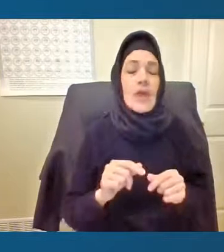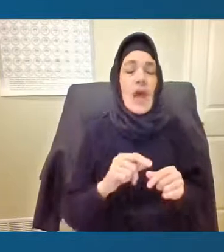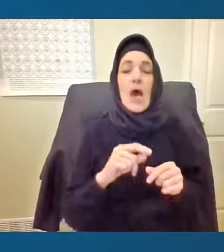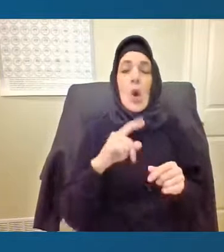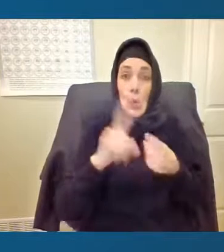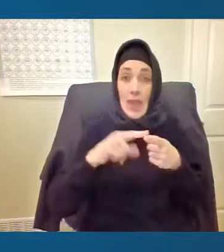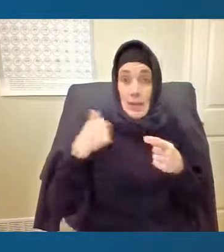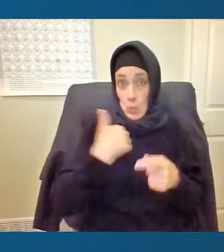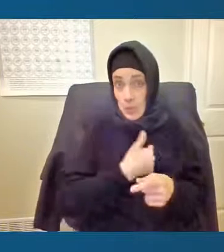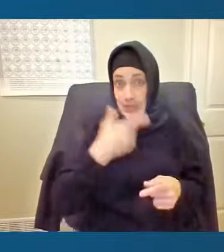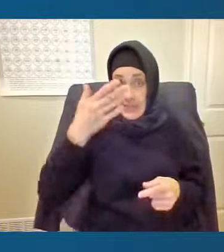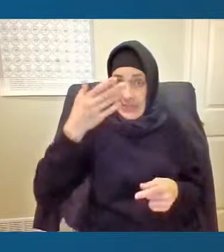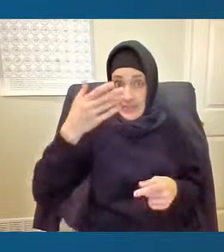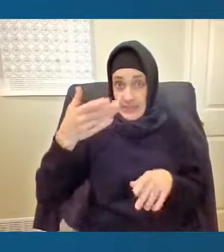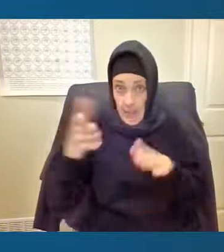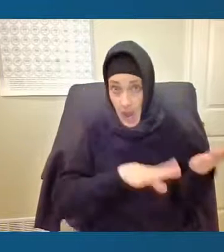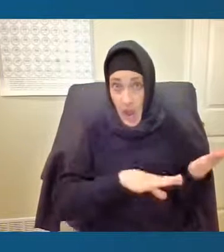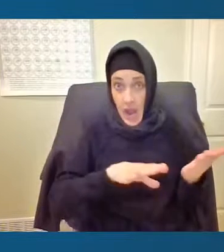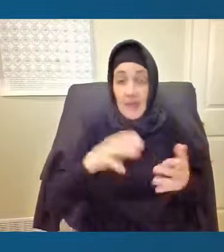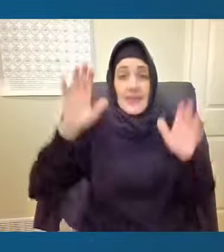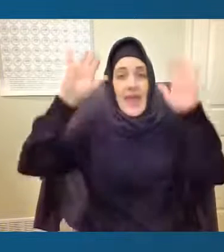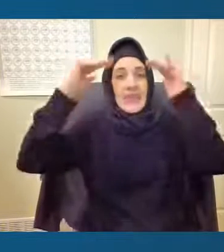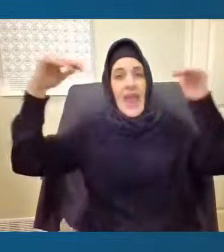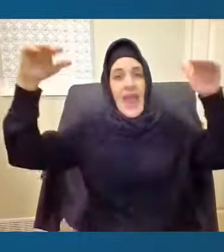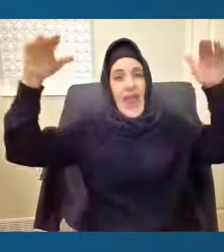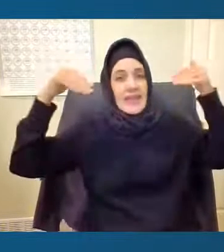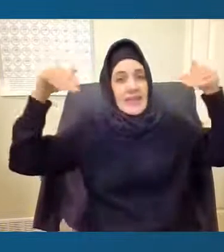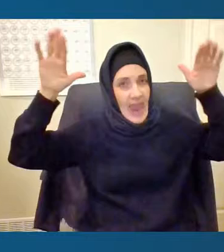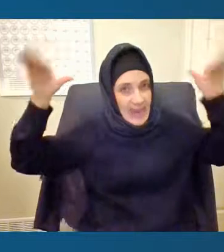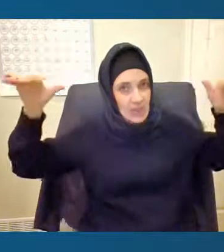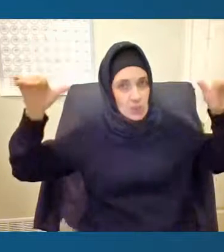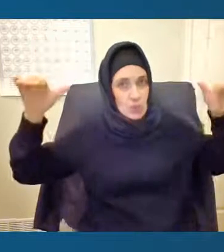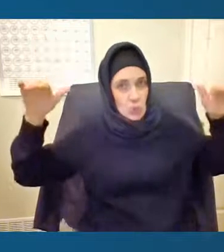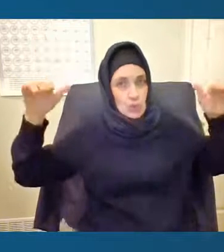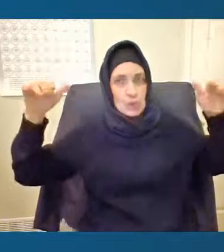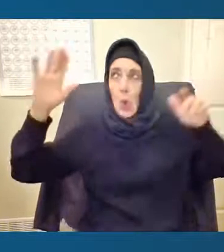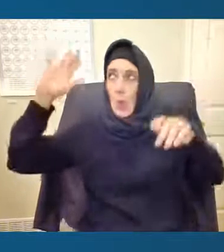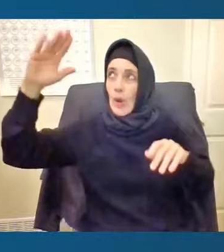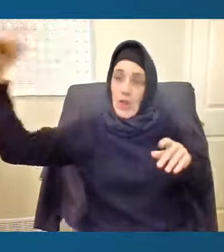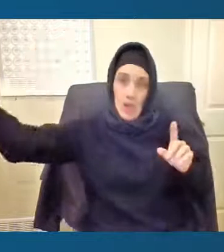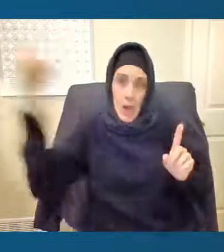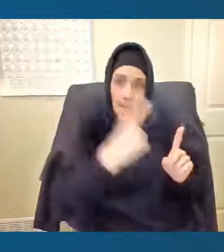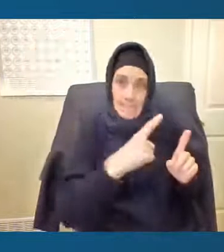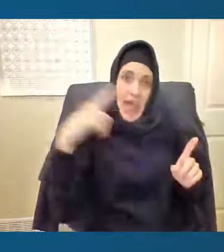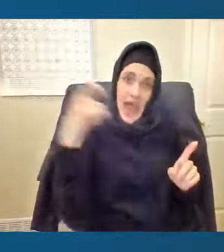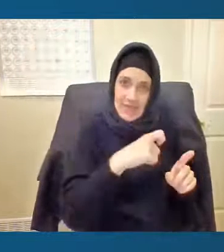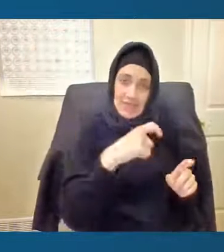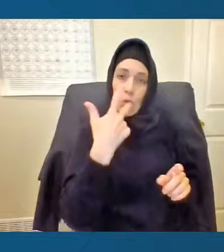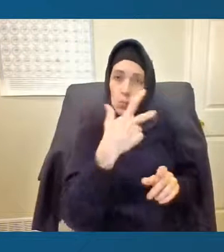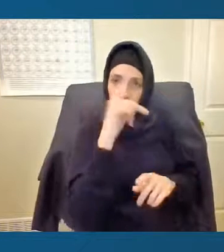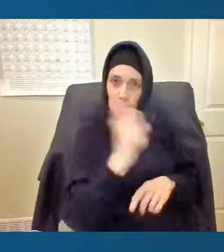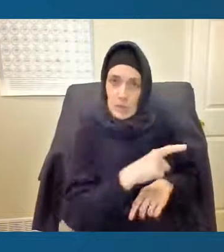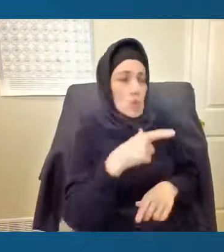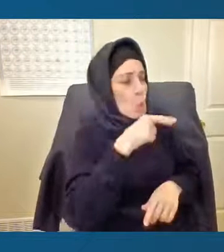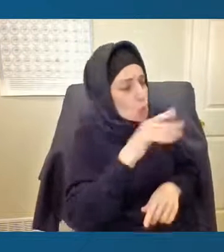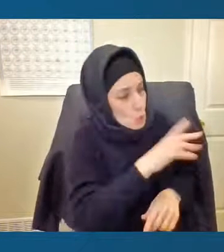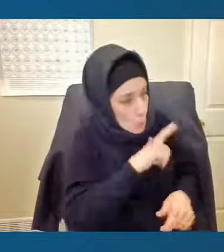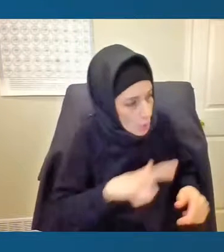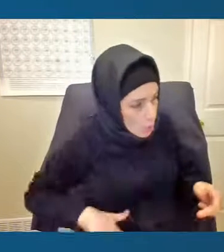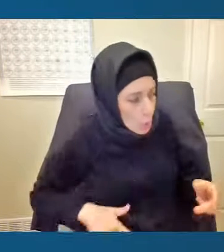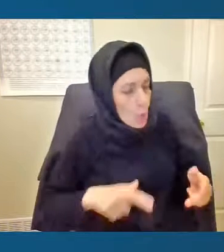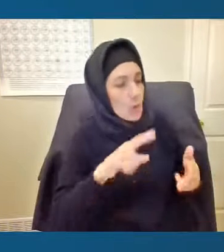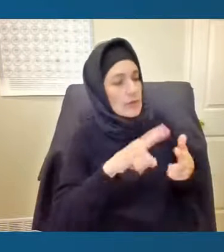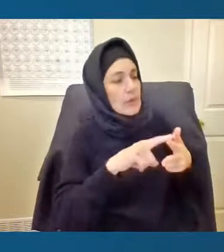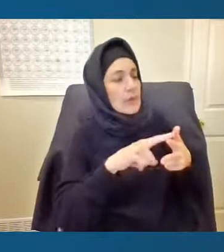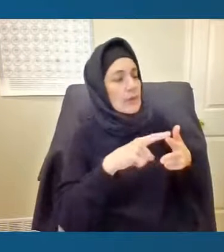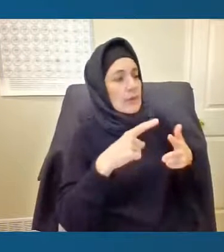three questions. The angels will ask us, who's your Lord? What's your religion? What do you say about this man, Muhammad? Right? And I used to